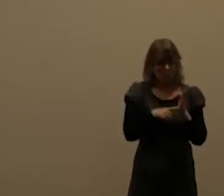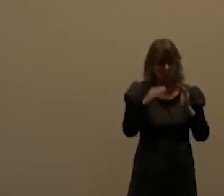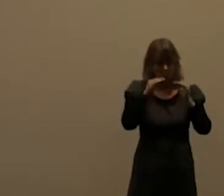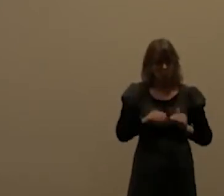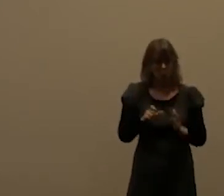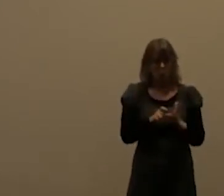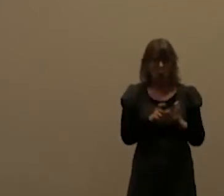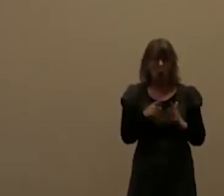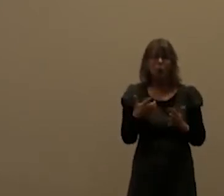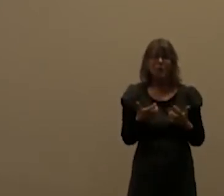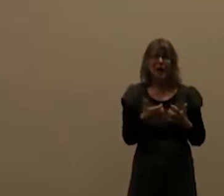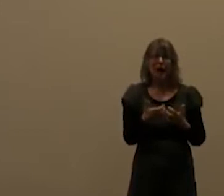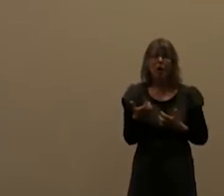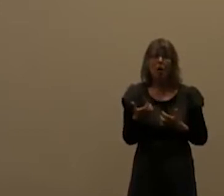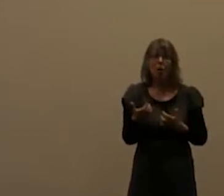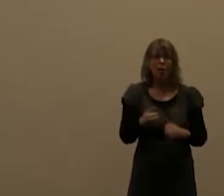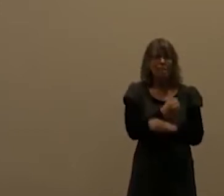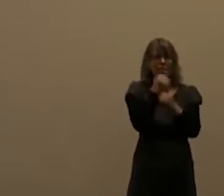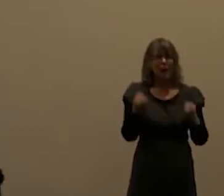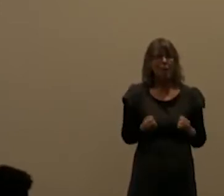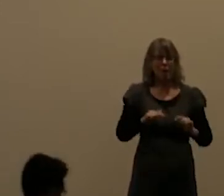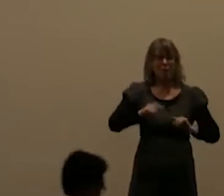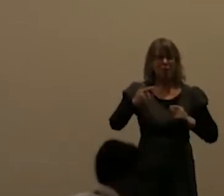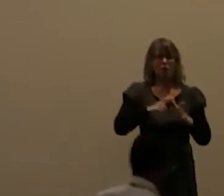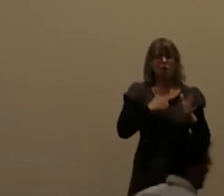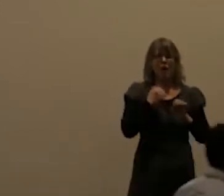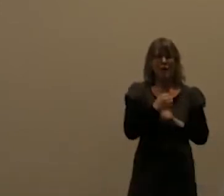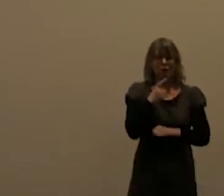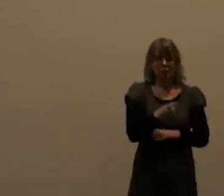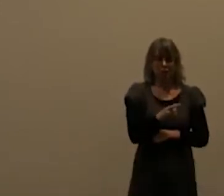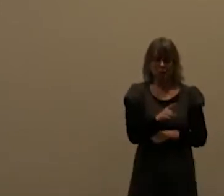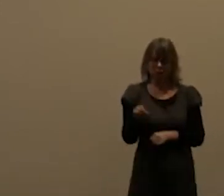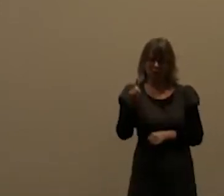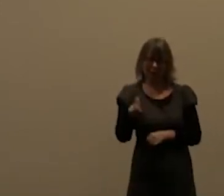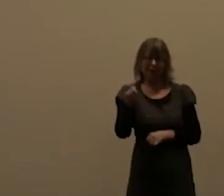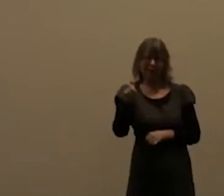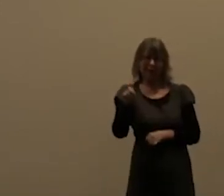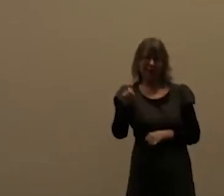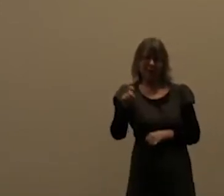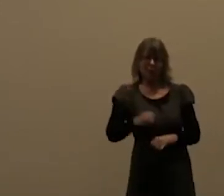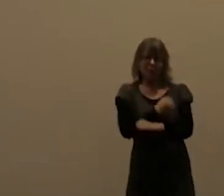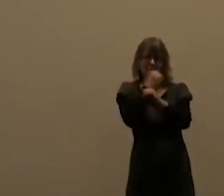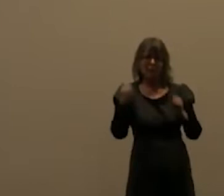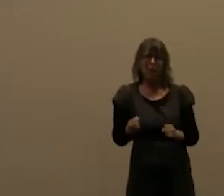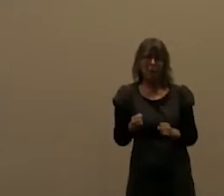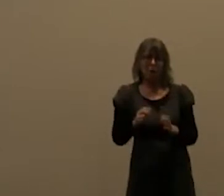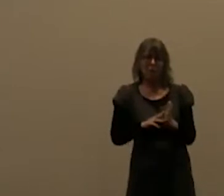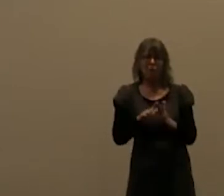for Teams? We do that with Power Virtual Agents. So if we click on the three dots on the left-hand side and go to Power Virtual Agents,